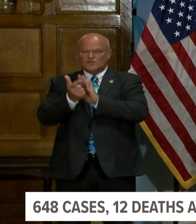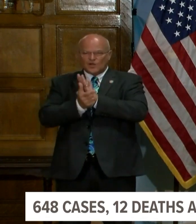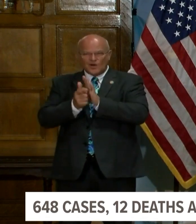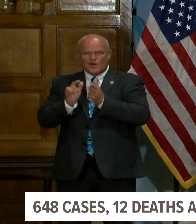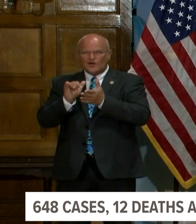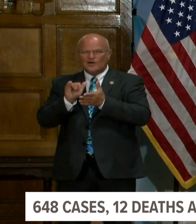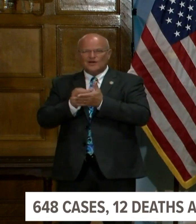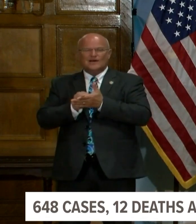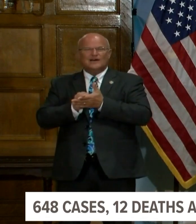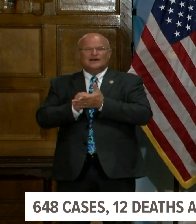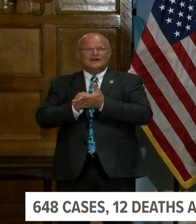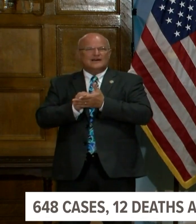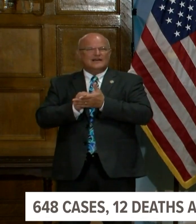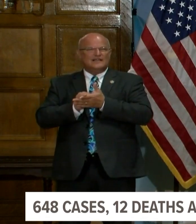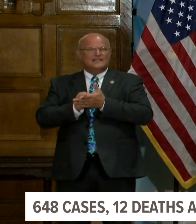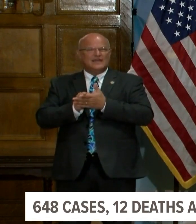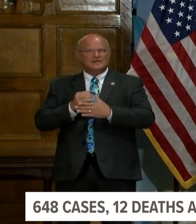that